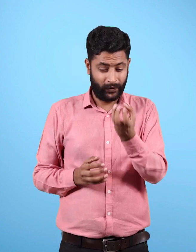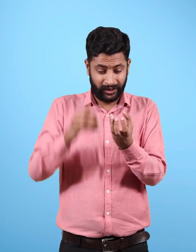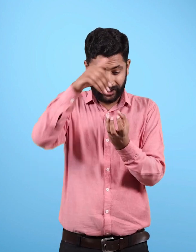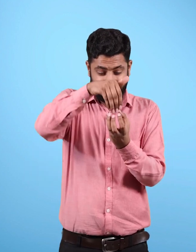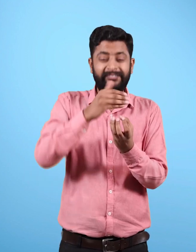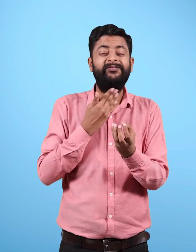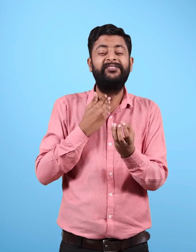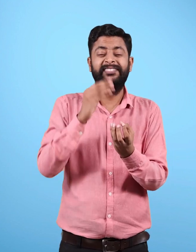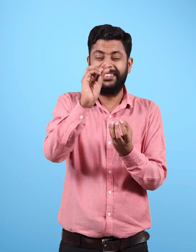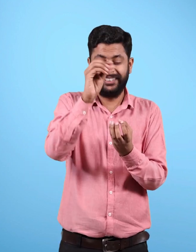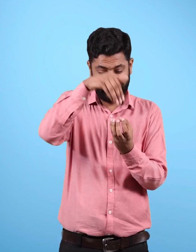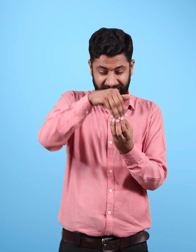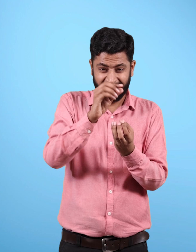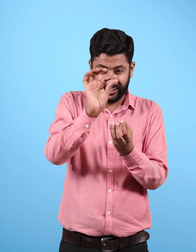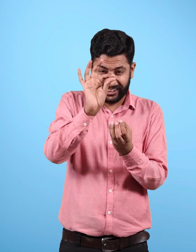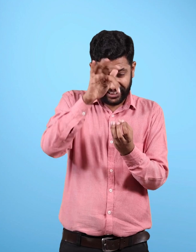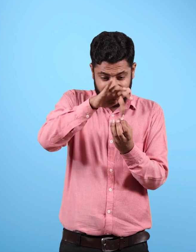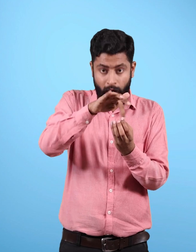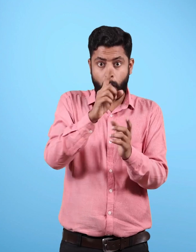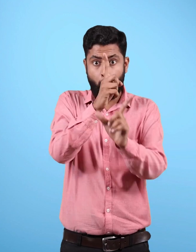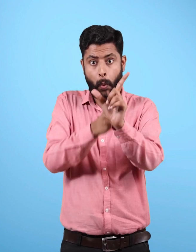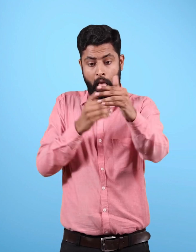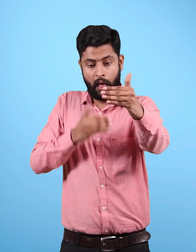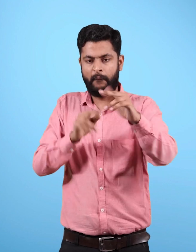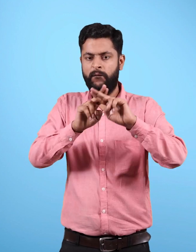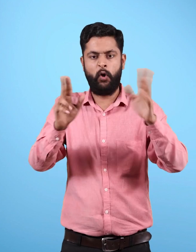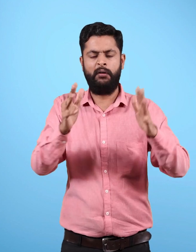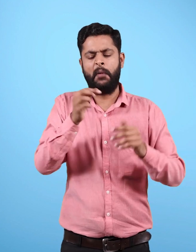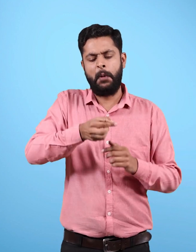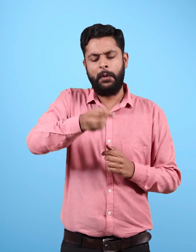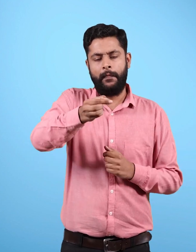Flowers and their nectar may be available only for a part of the year.